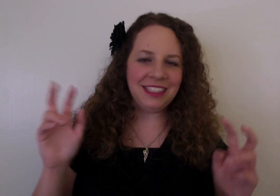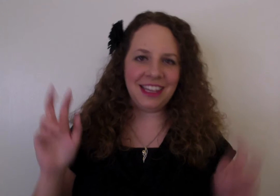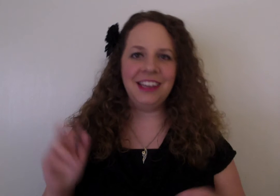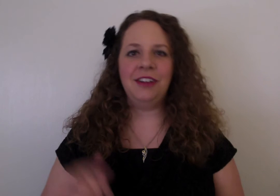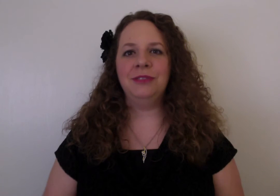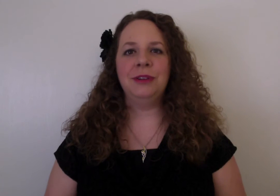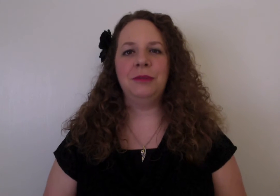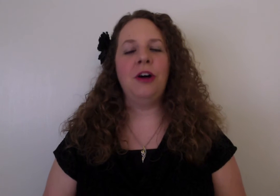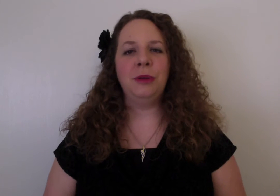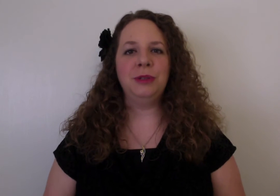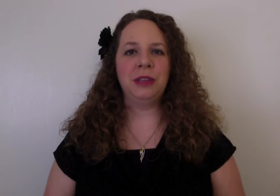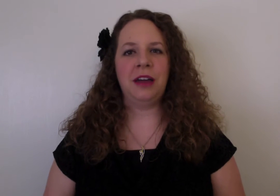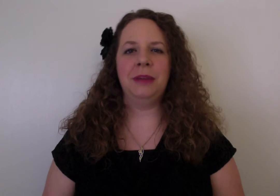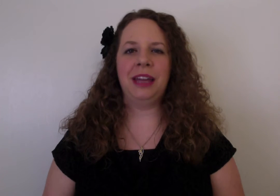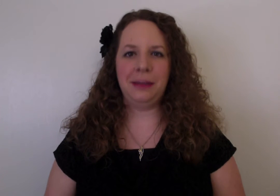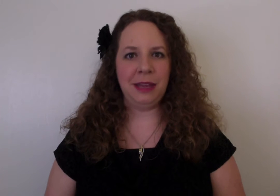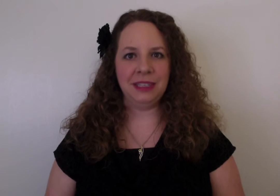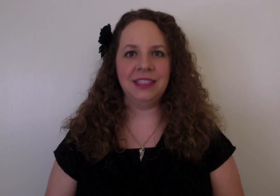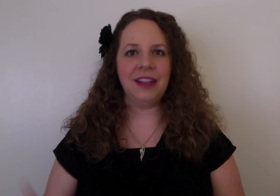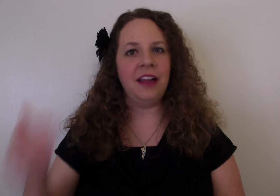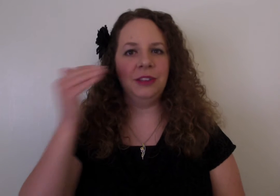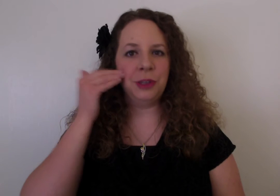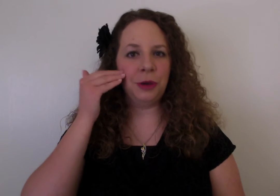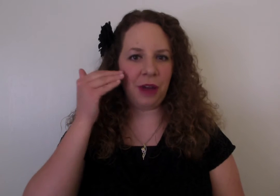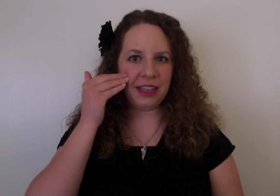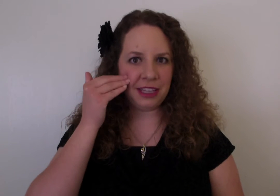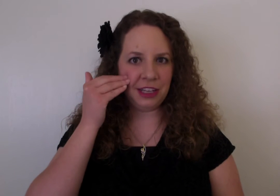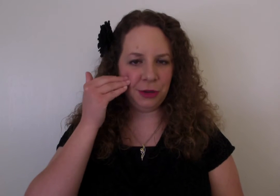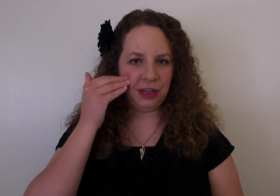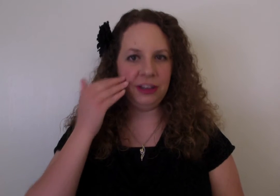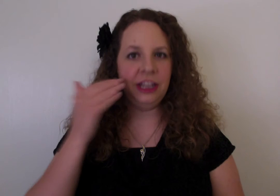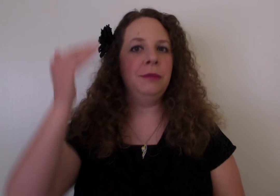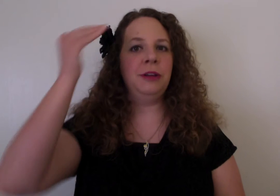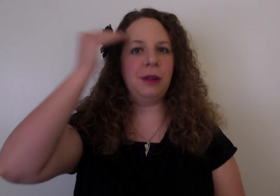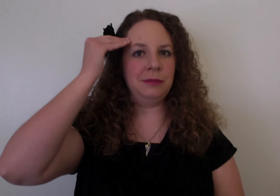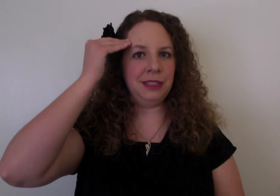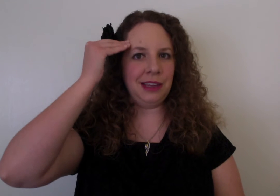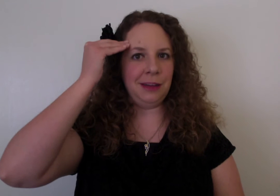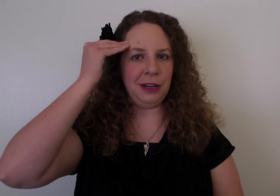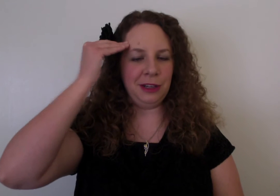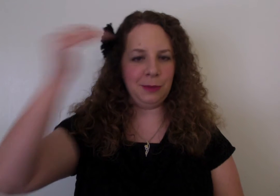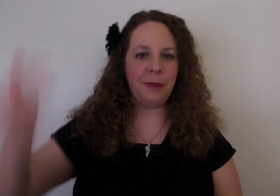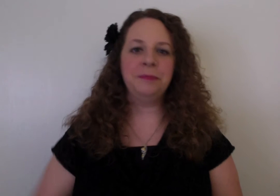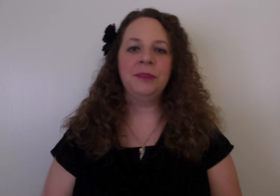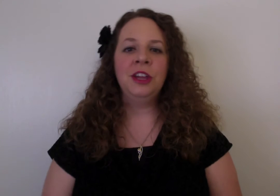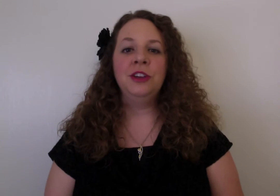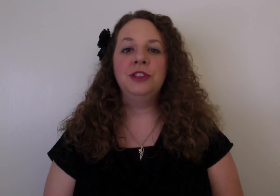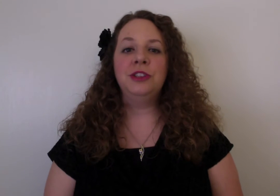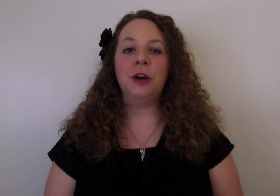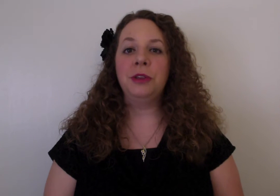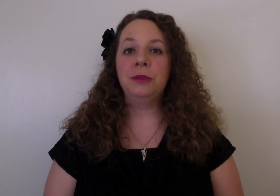signing almost, but kind of becomes a style. So I sign no down here, but you're welcome to sign it up here as well. So you would